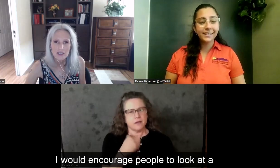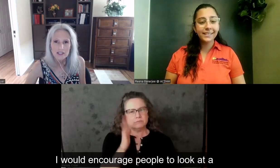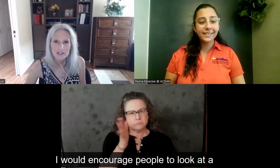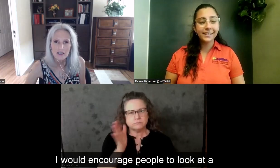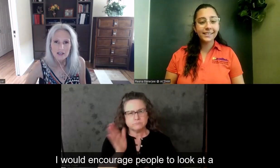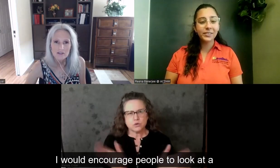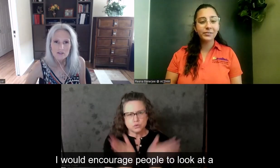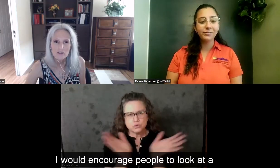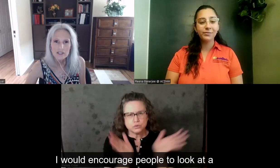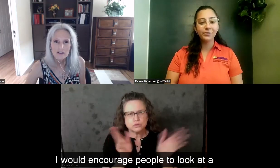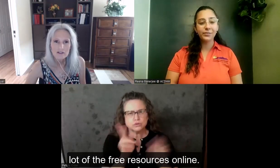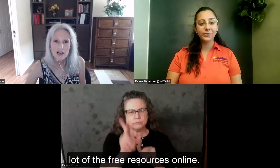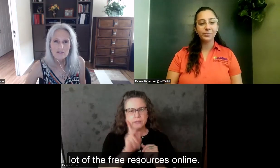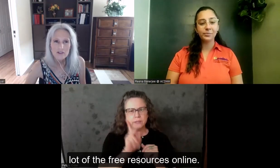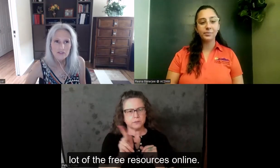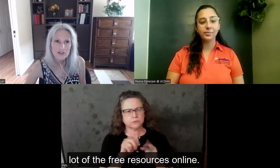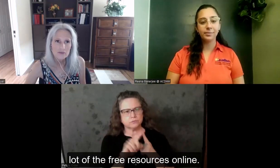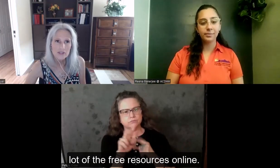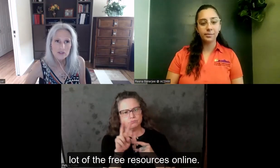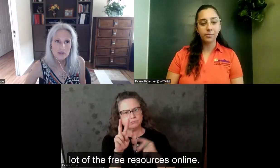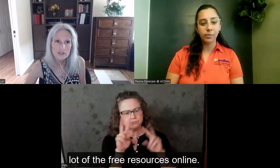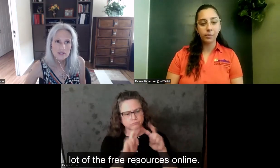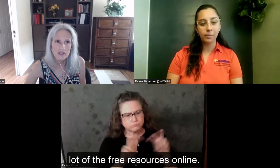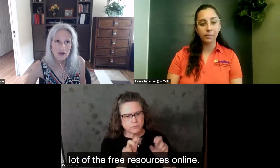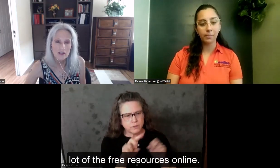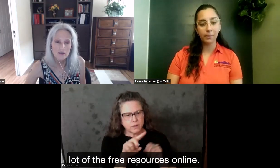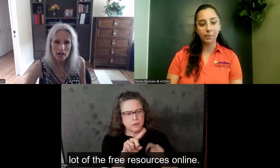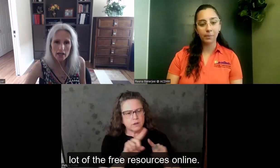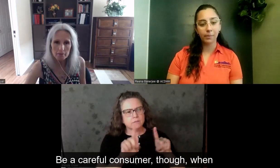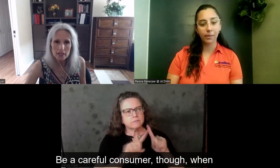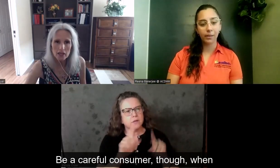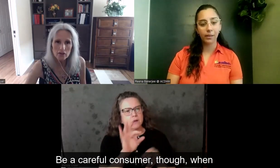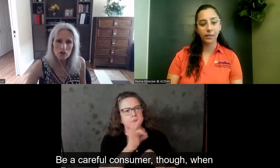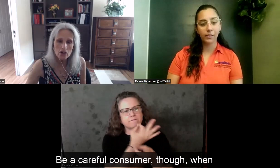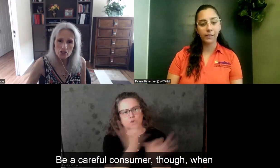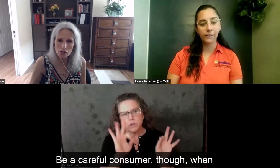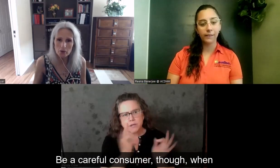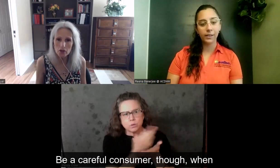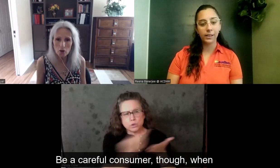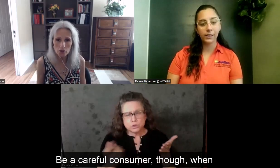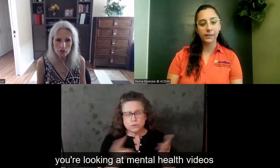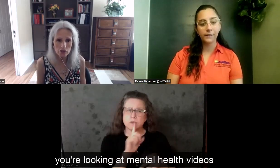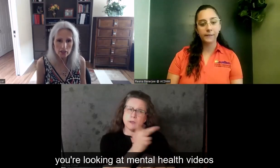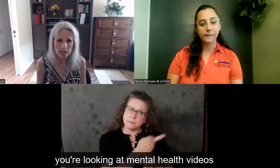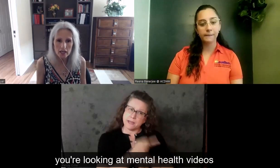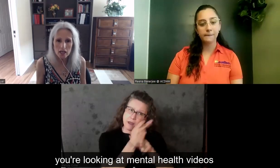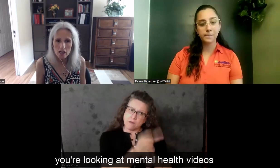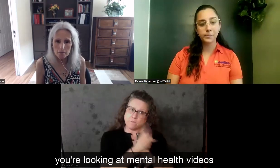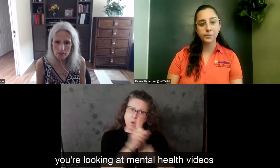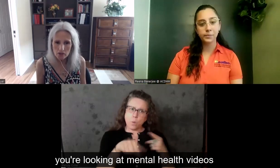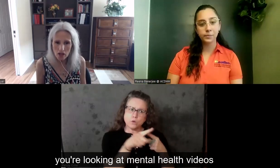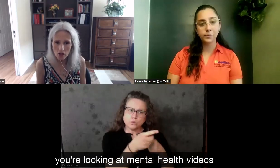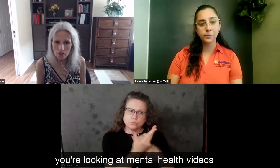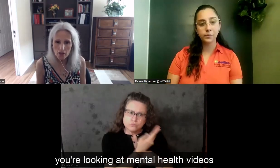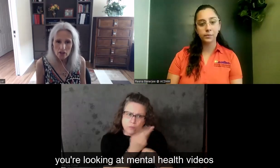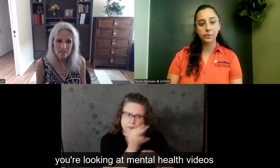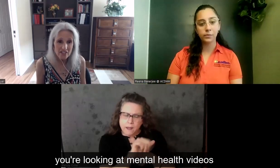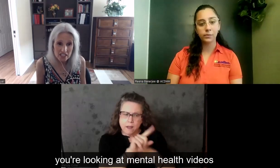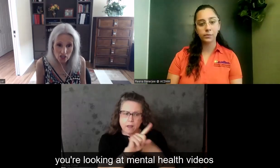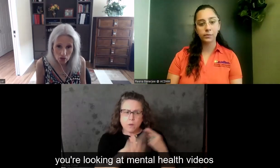to look at a lot of the free resources online. Be careful, consumer, though, when you're looking at mental